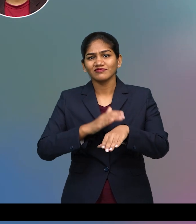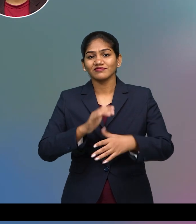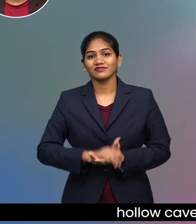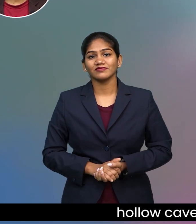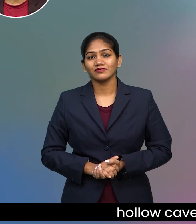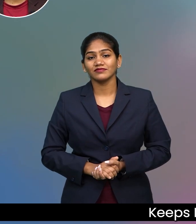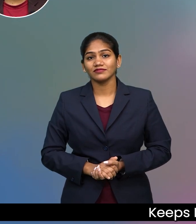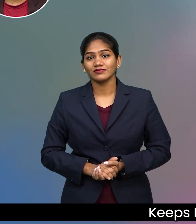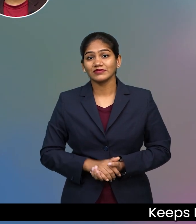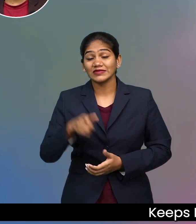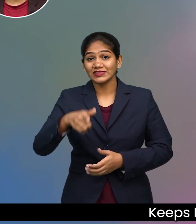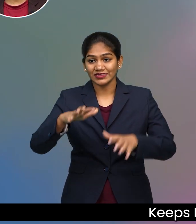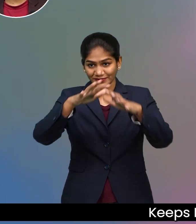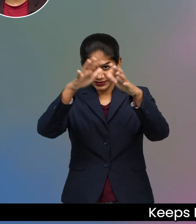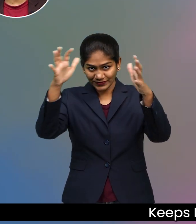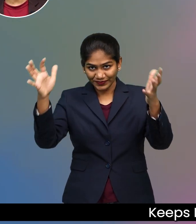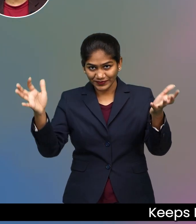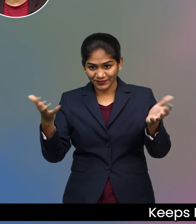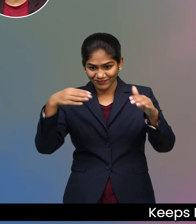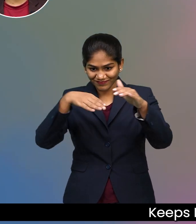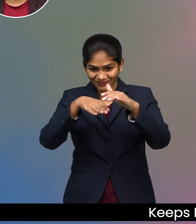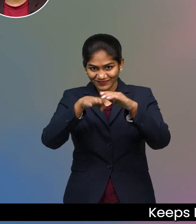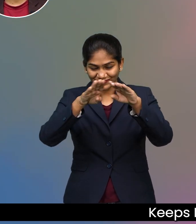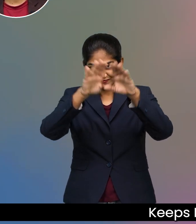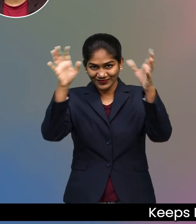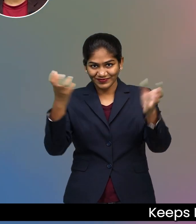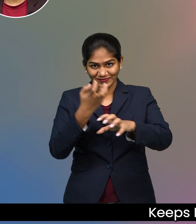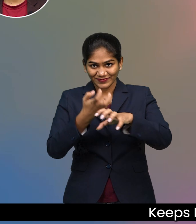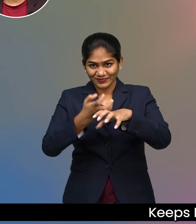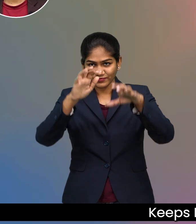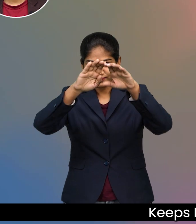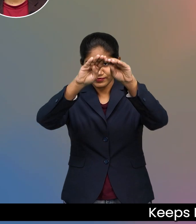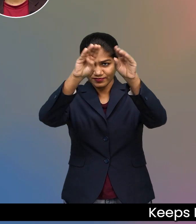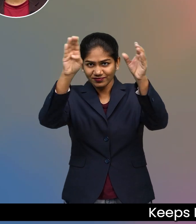Gradually, hollow caves are formed on the rocks.